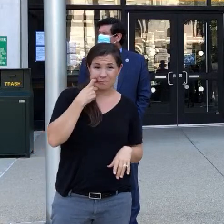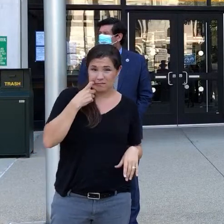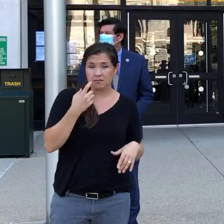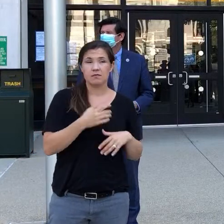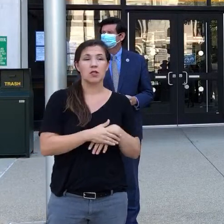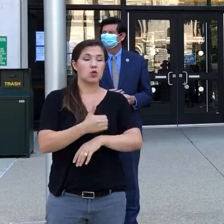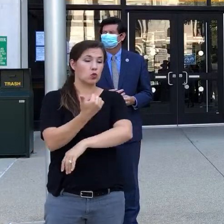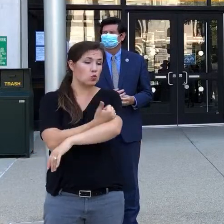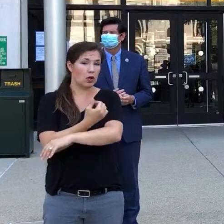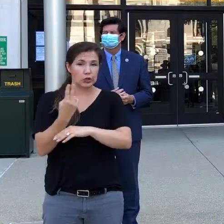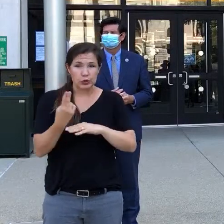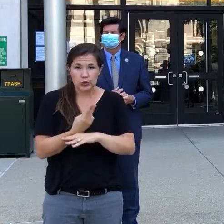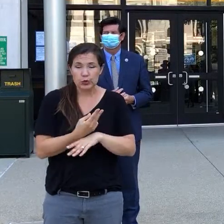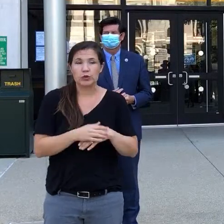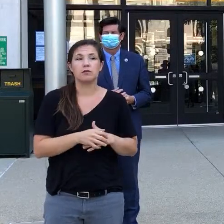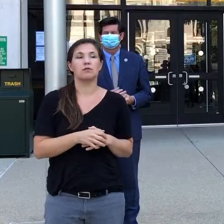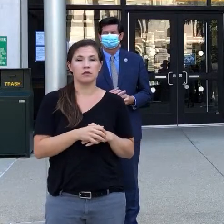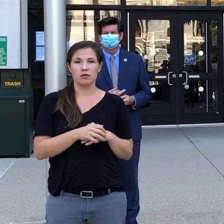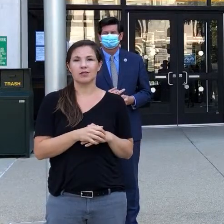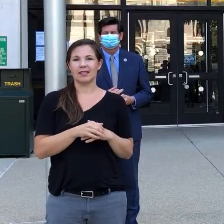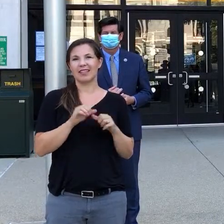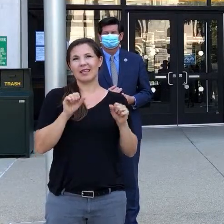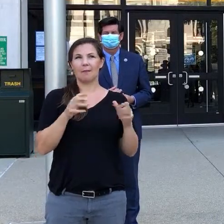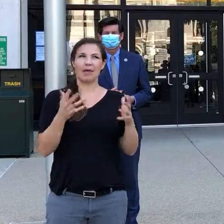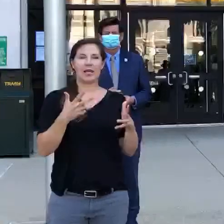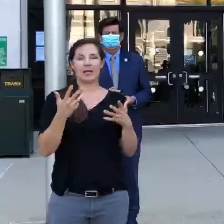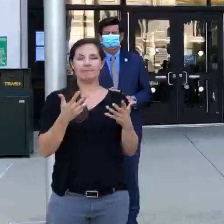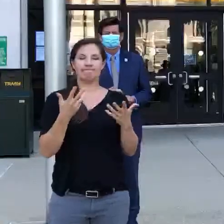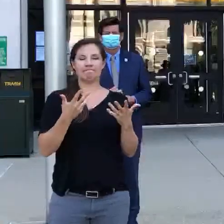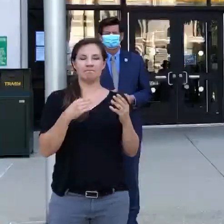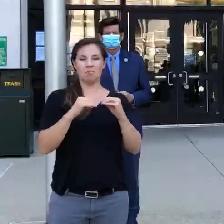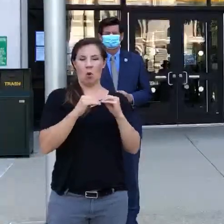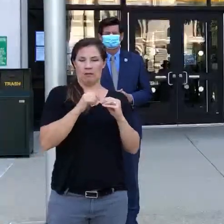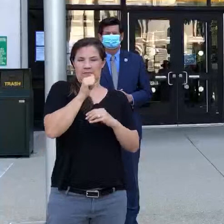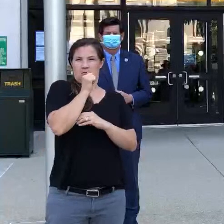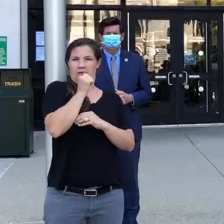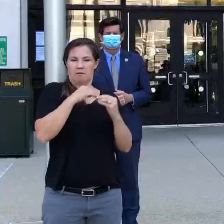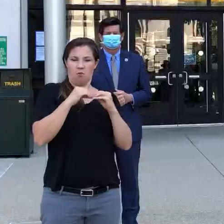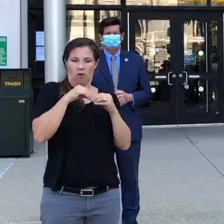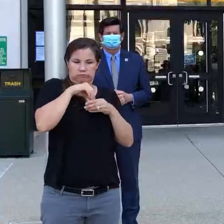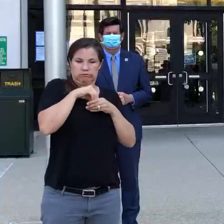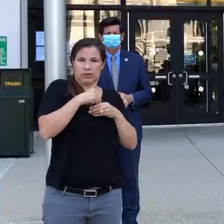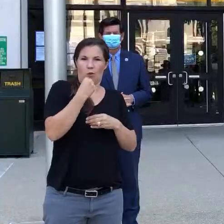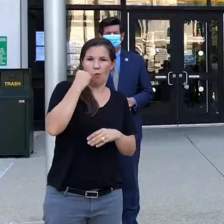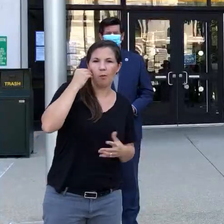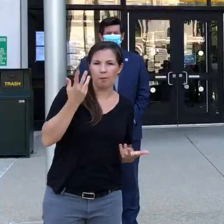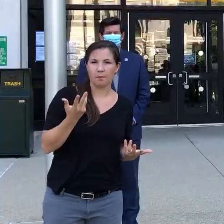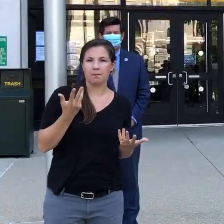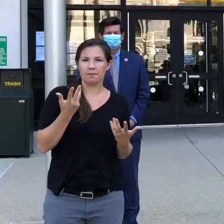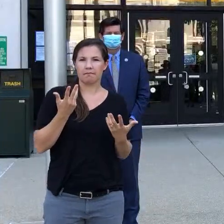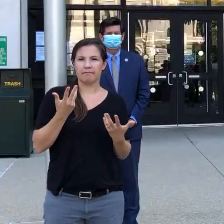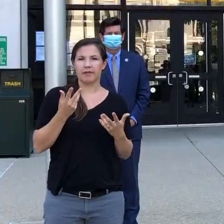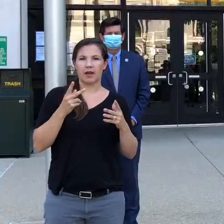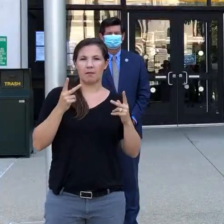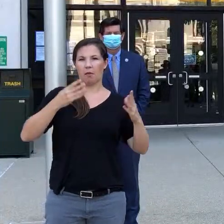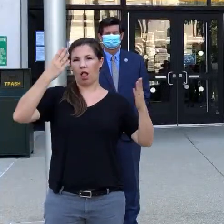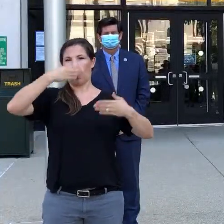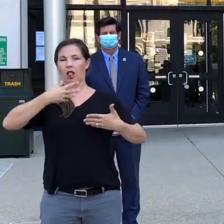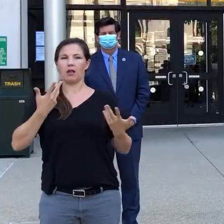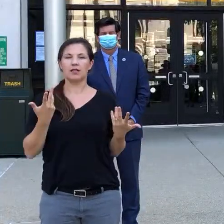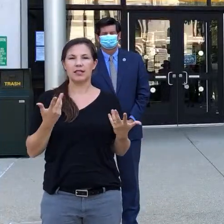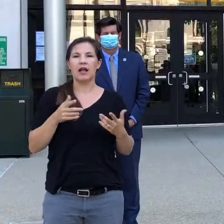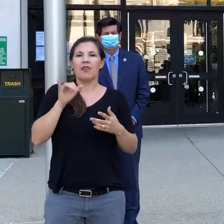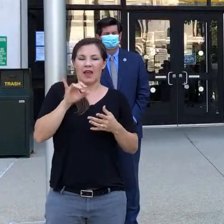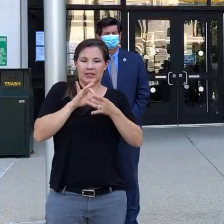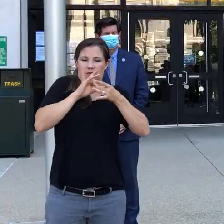and drug use that can be done kind of in-house, underground, that is due to the